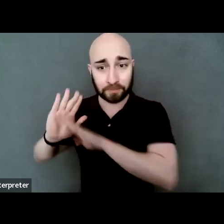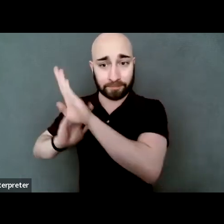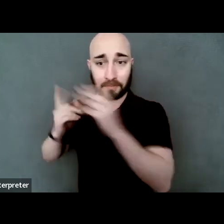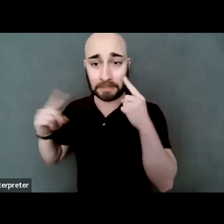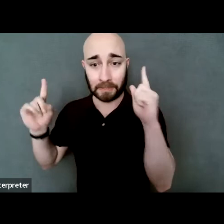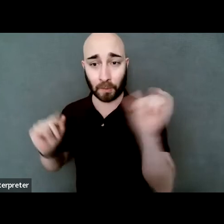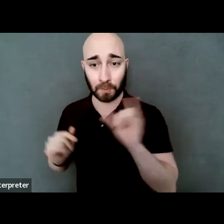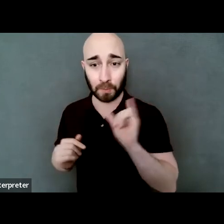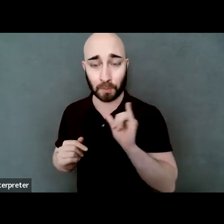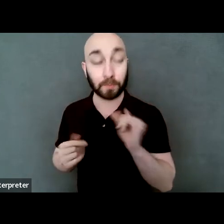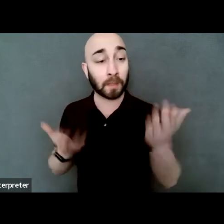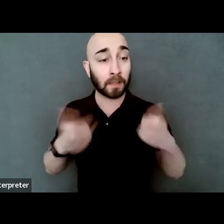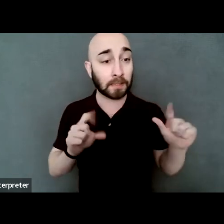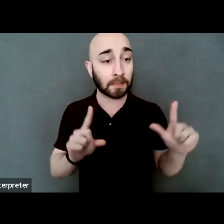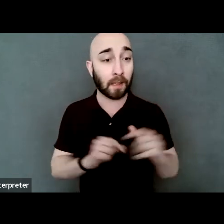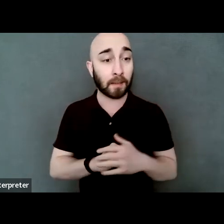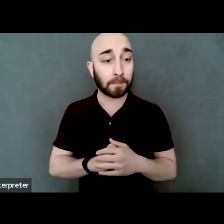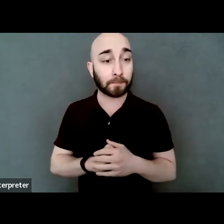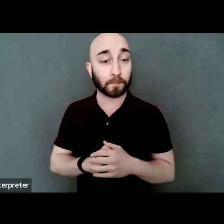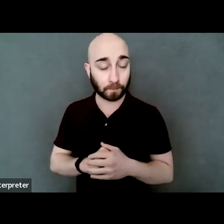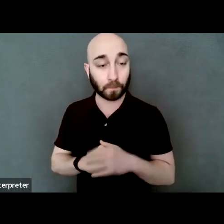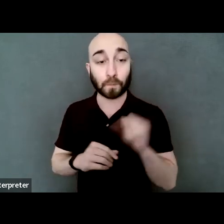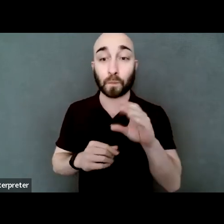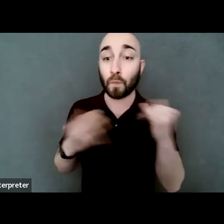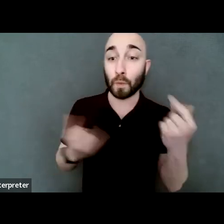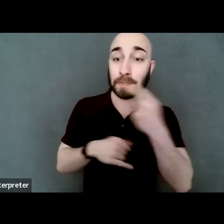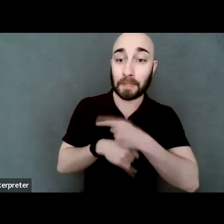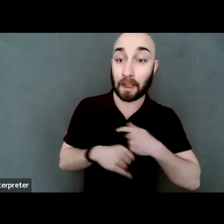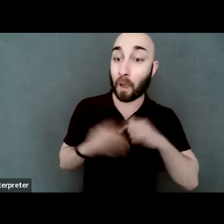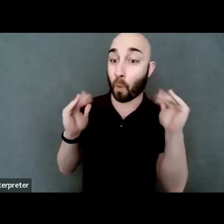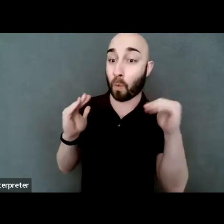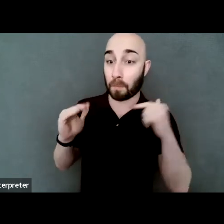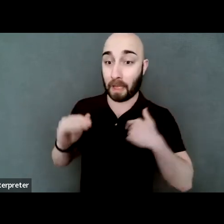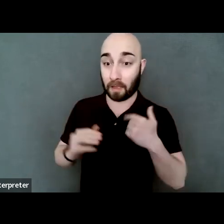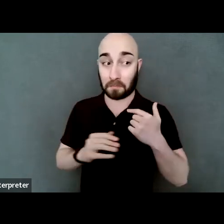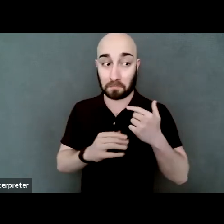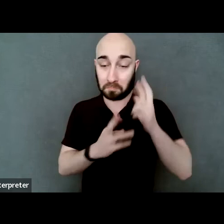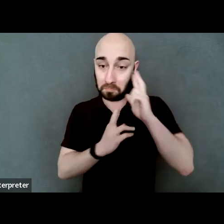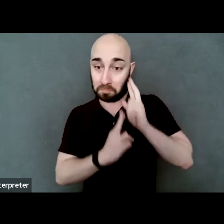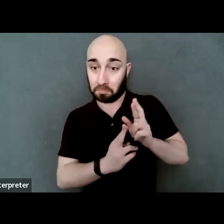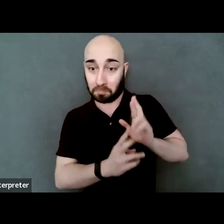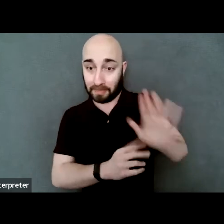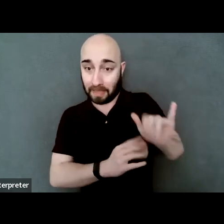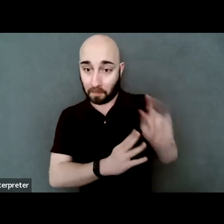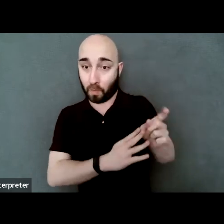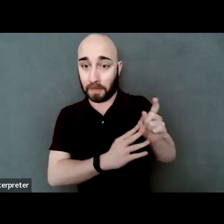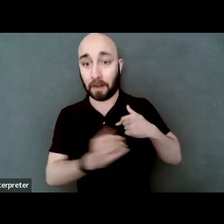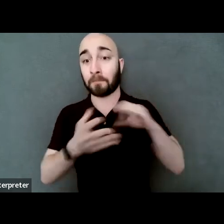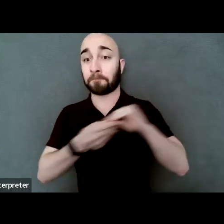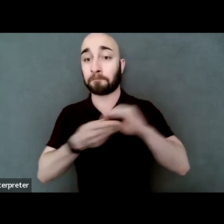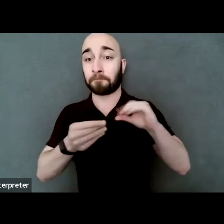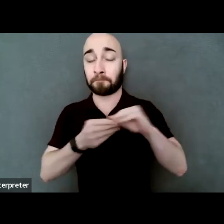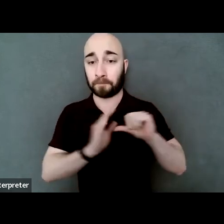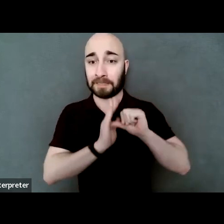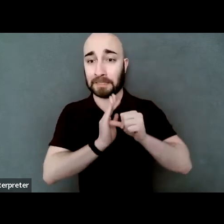So next slide. So today, and I hope I've done justice to that moment, because it was indeed a